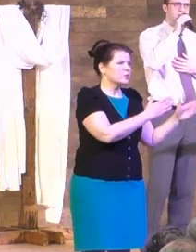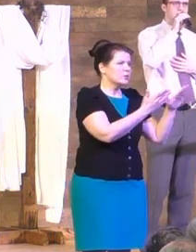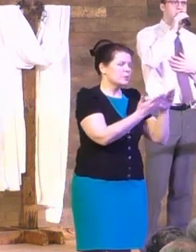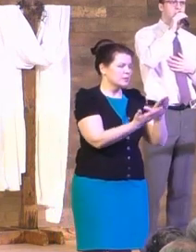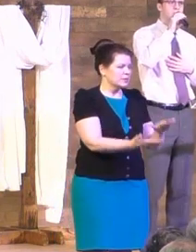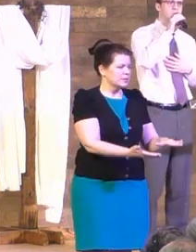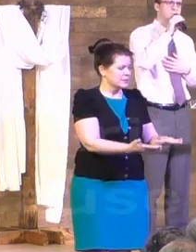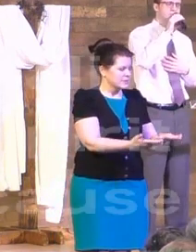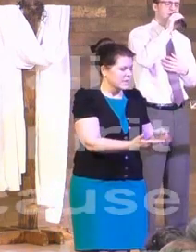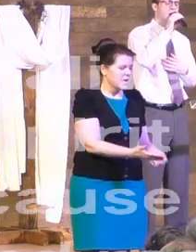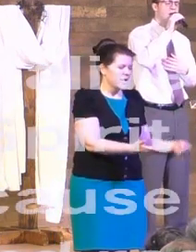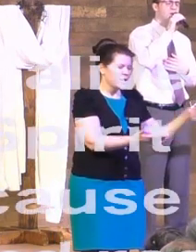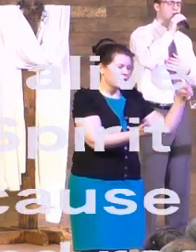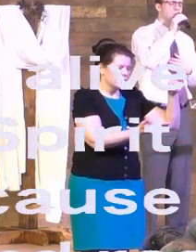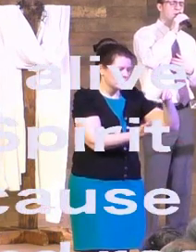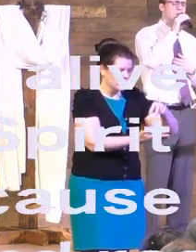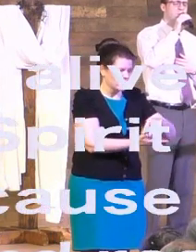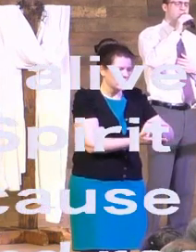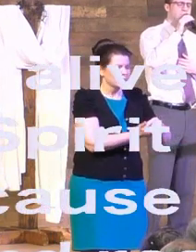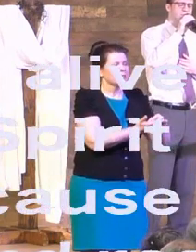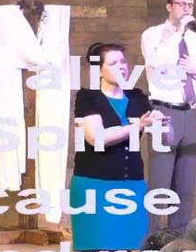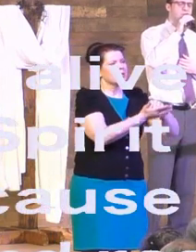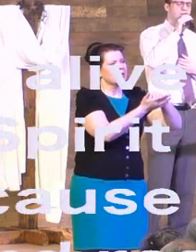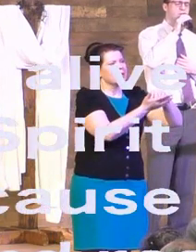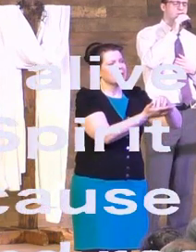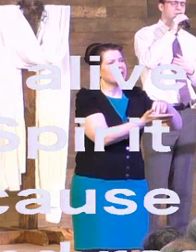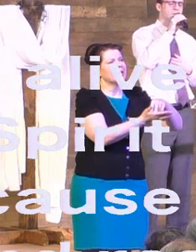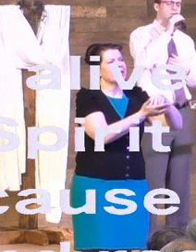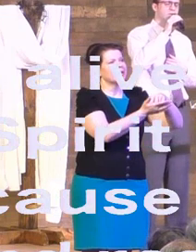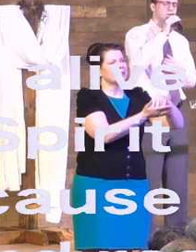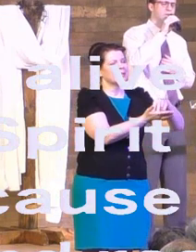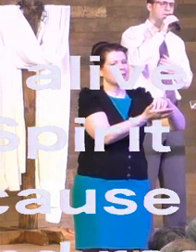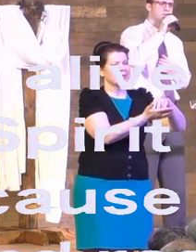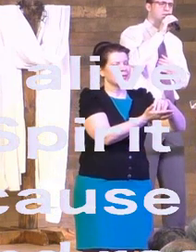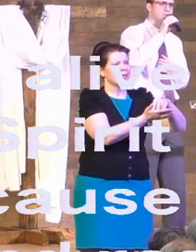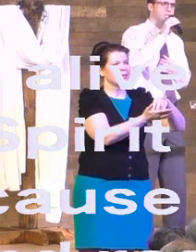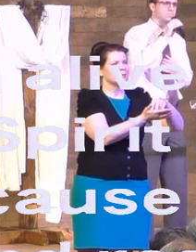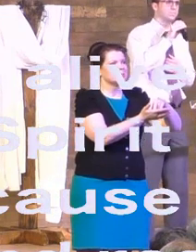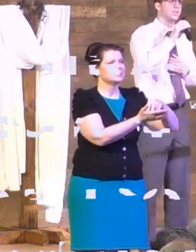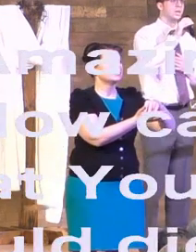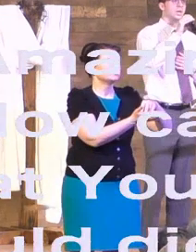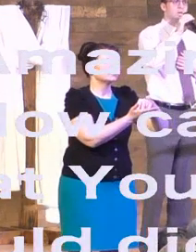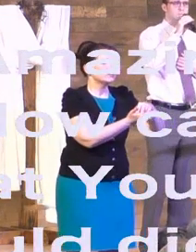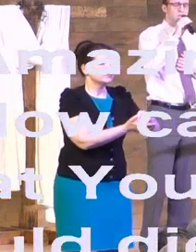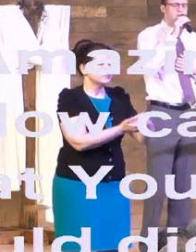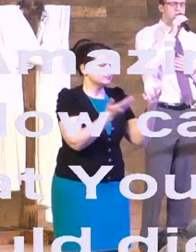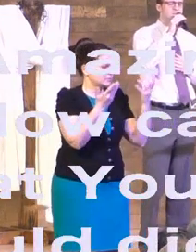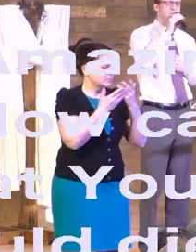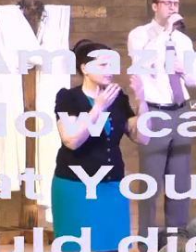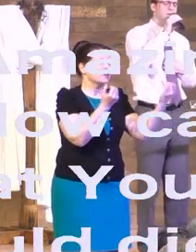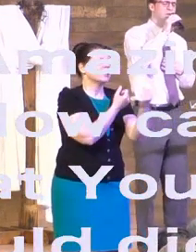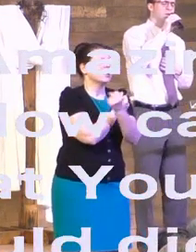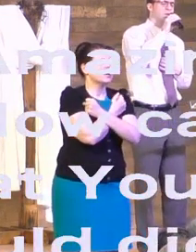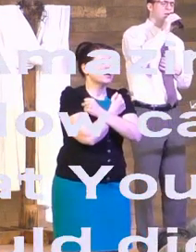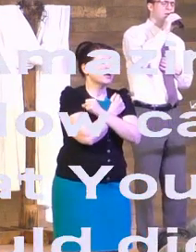because you died and rose again.